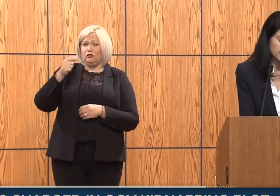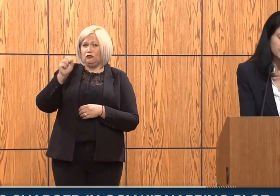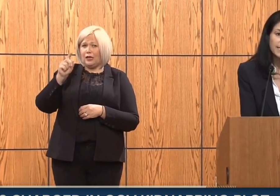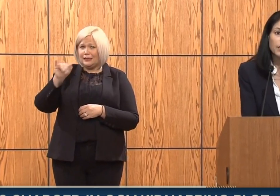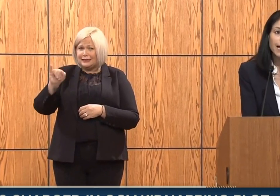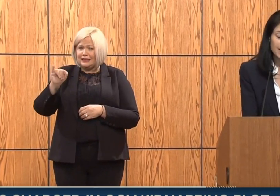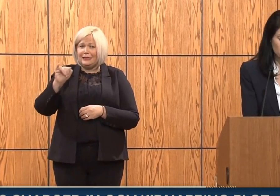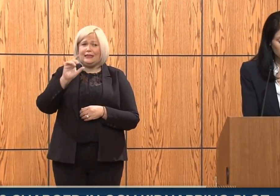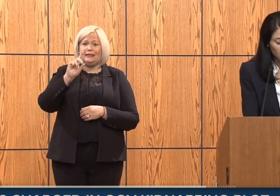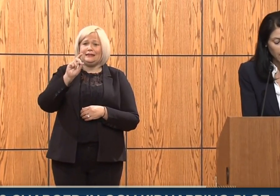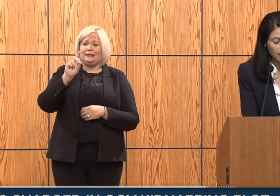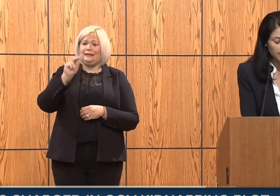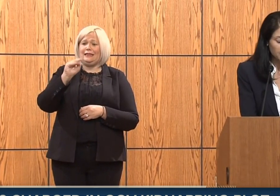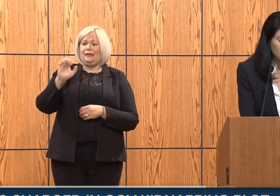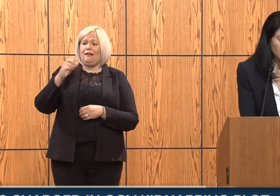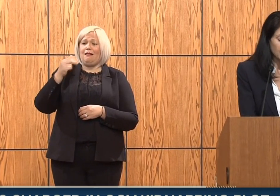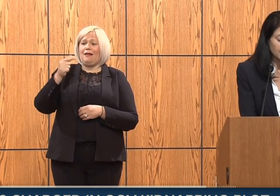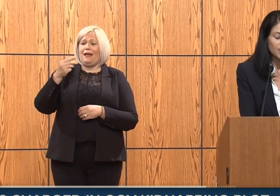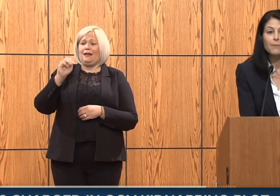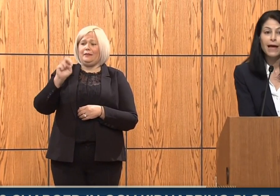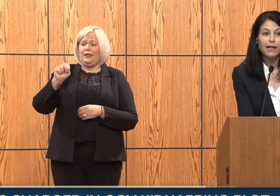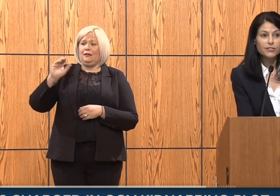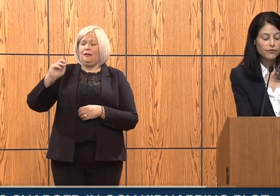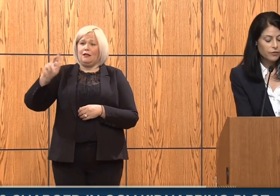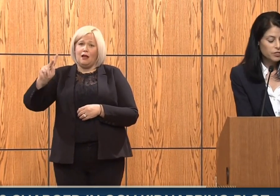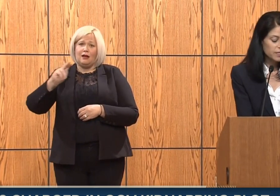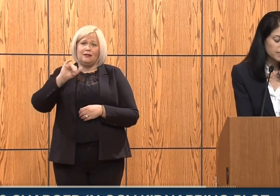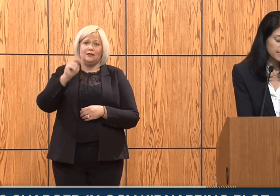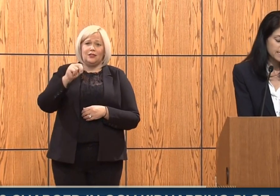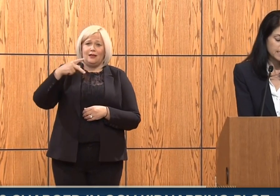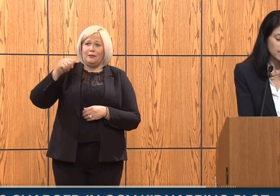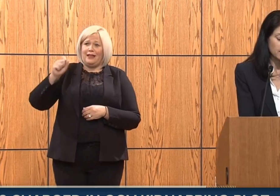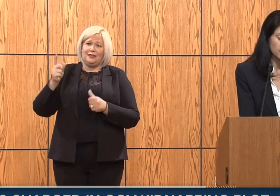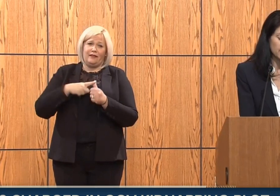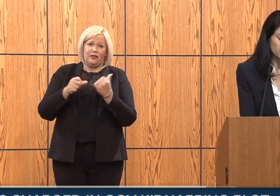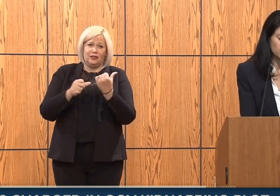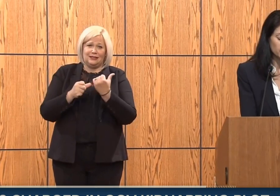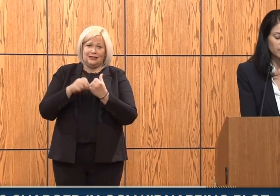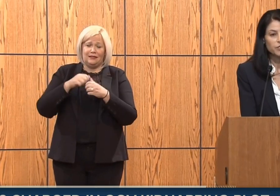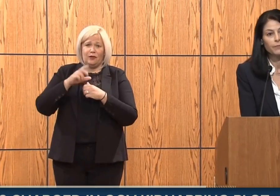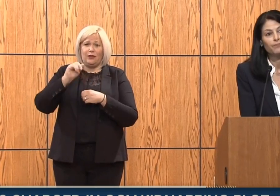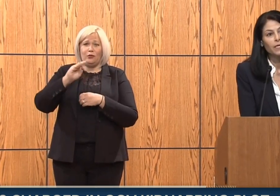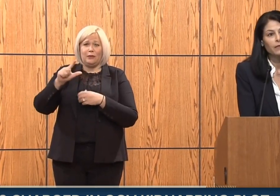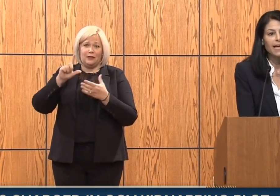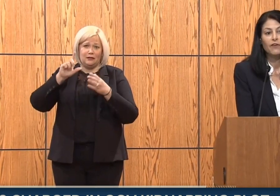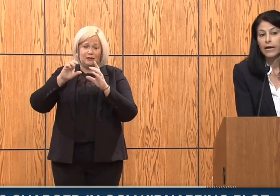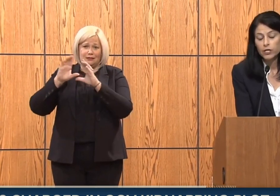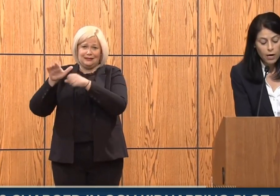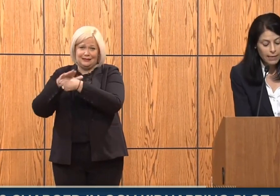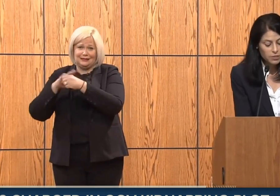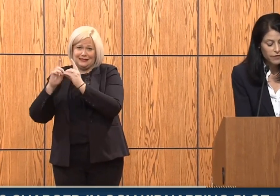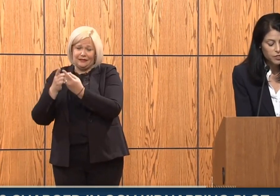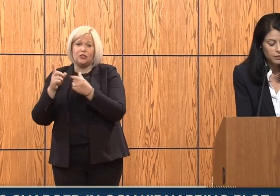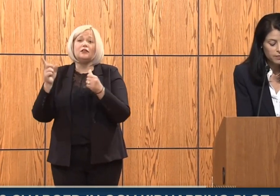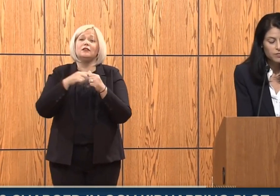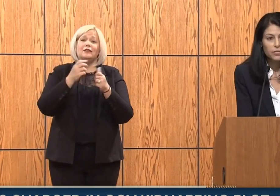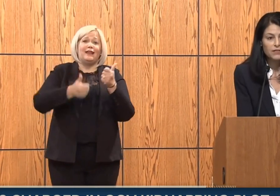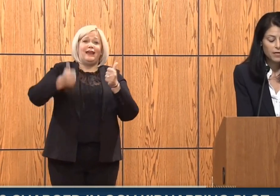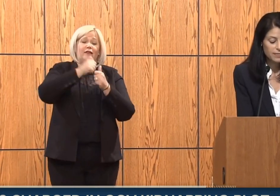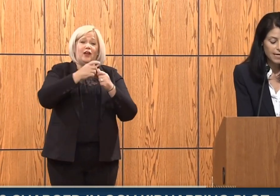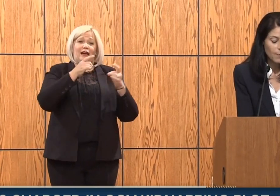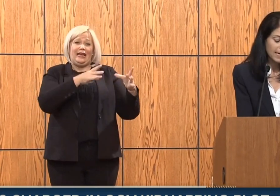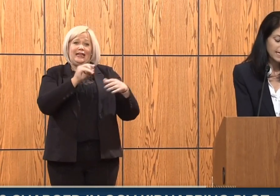Criminal Division, Danielle Hageman Clark, John Palace, our first assistant in our Criminal Division, the head of our Hate Crimes